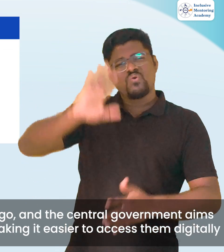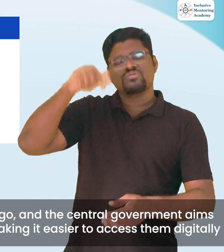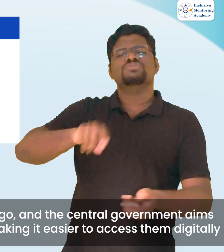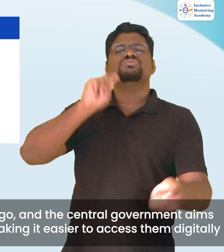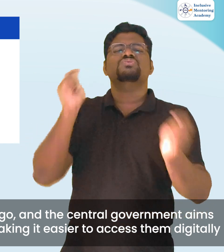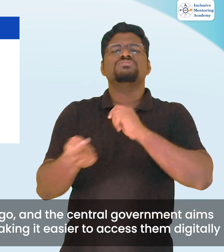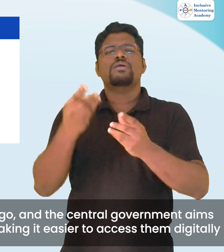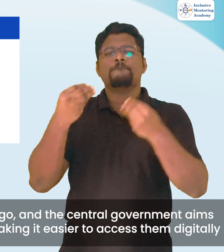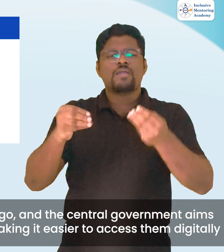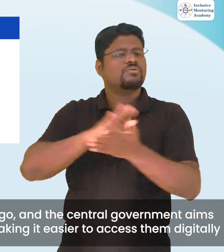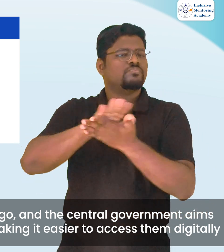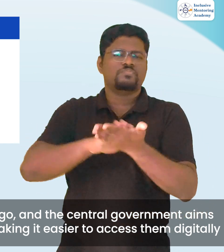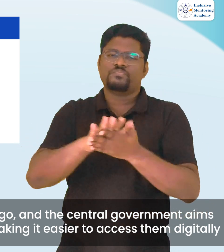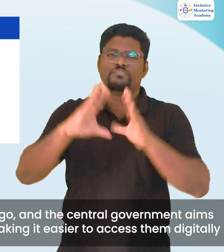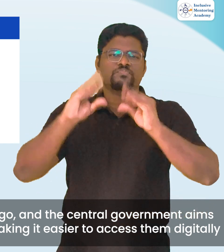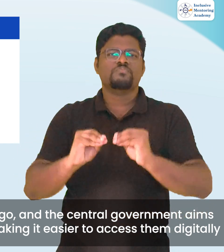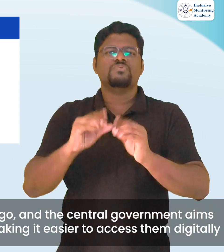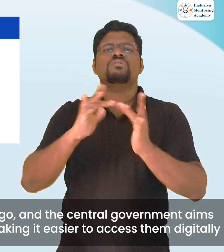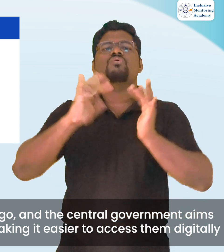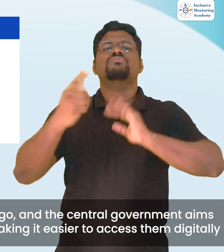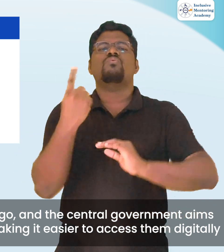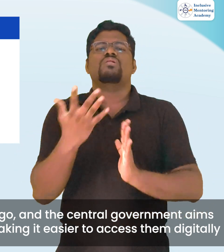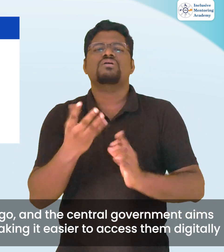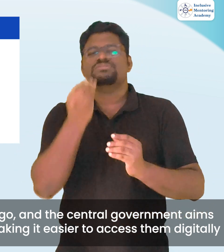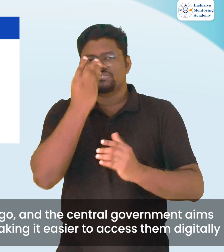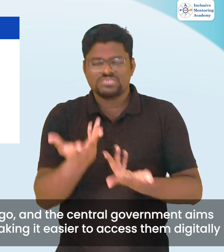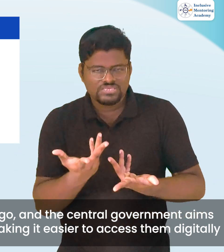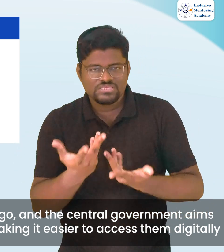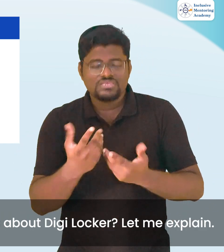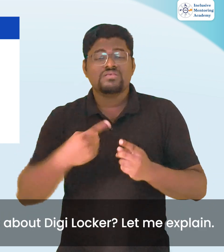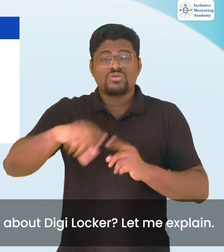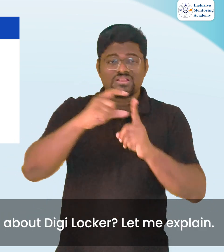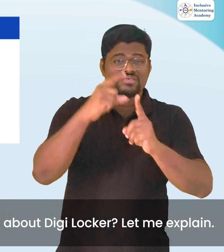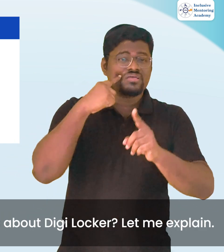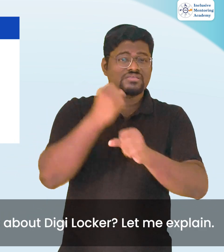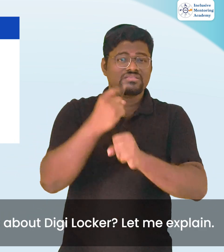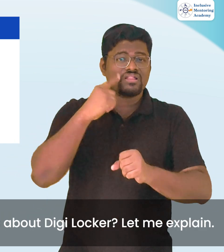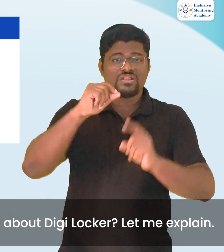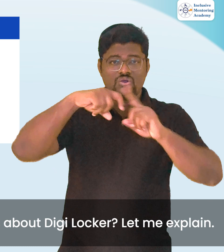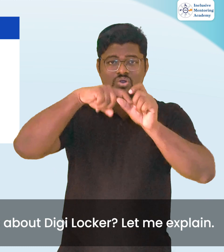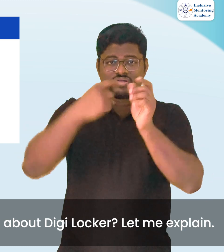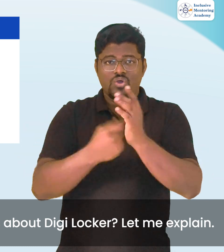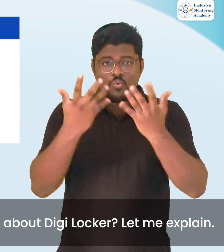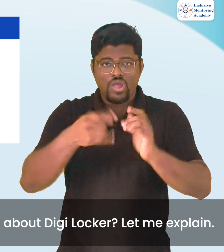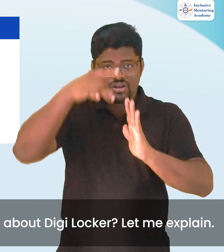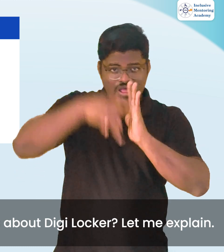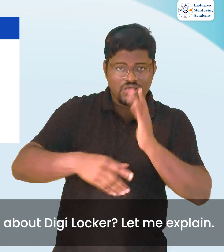government aims to transition to a paperless system, making it easier to access them digitally. Do you want to know all the details